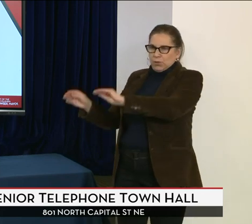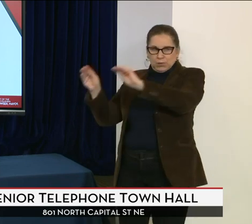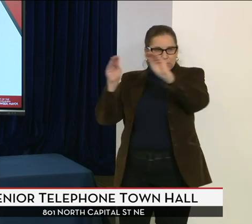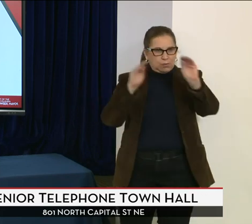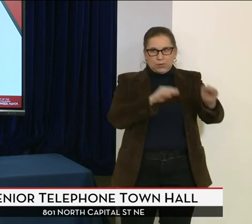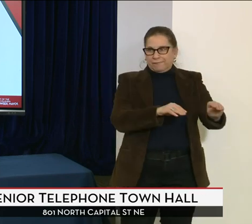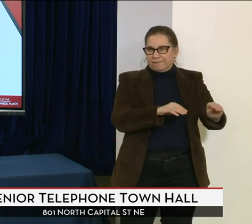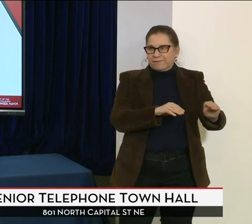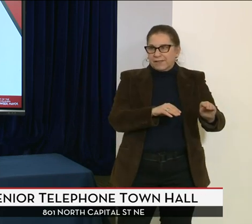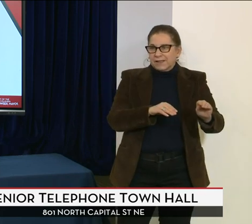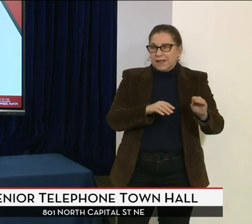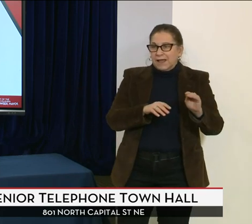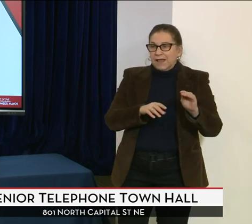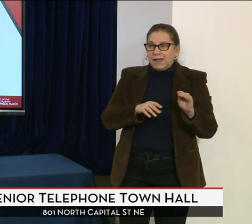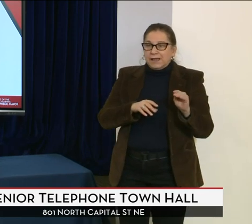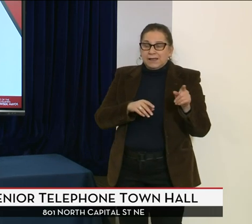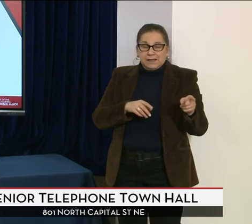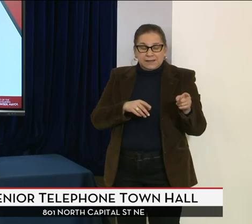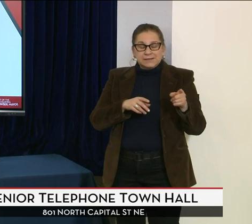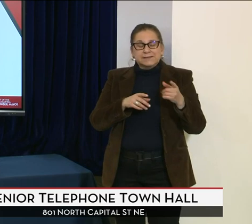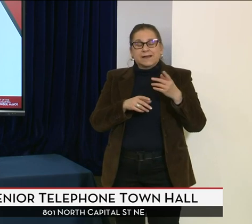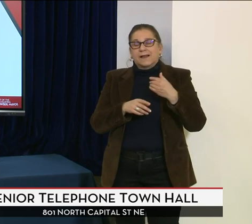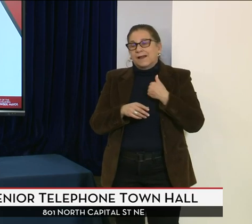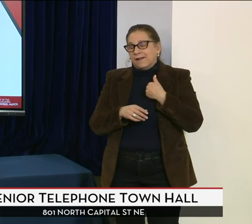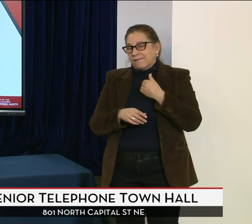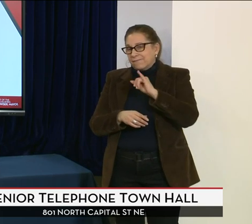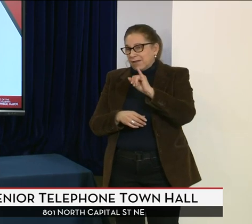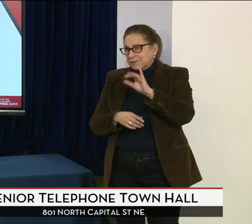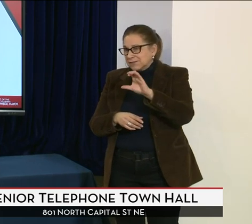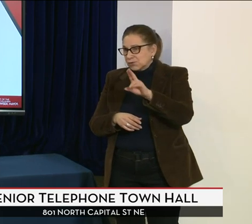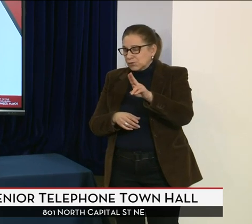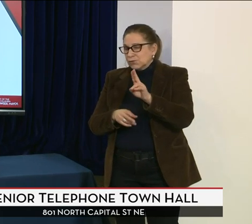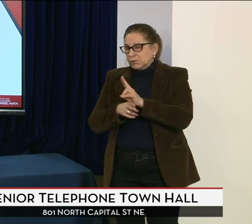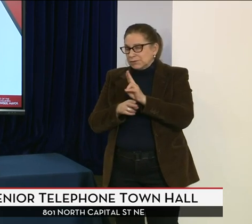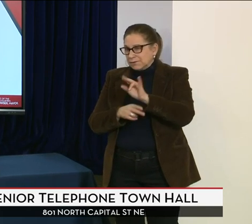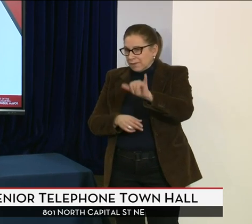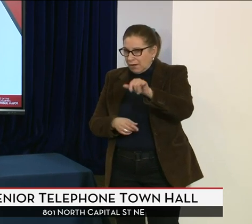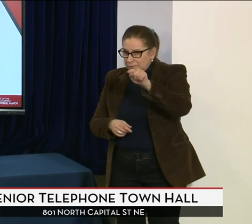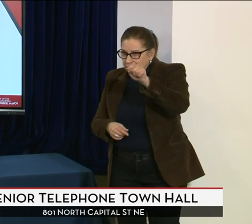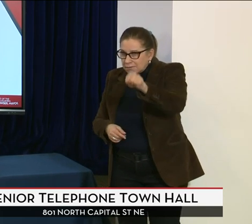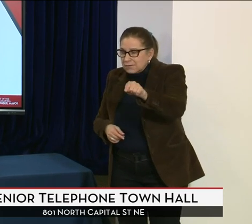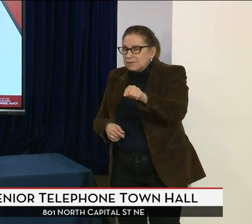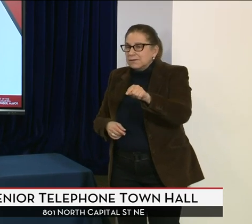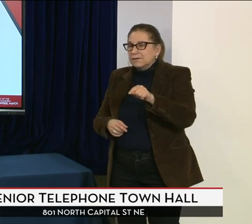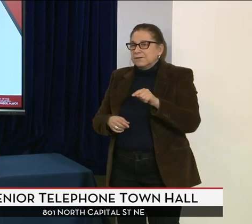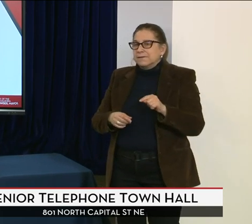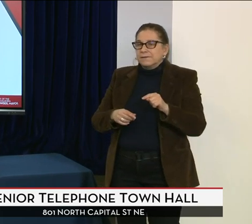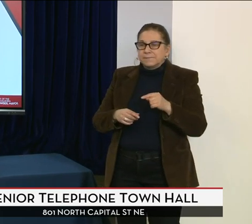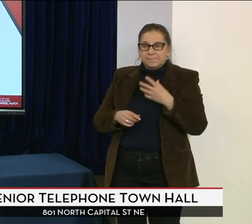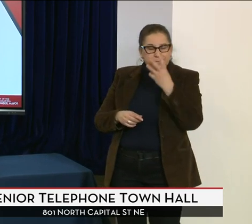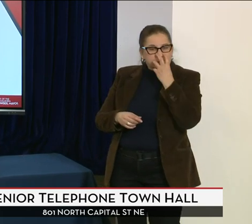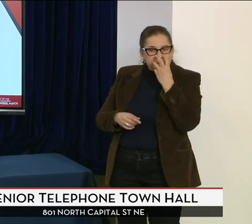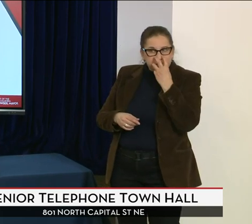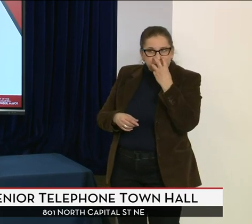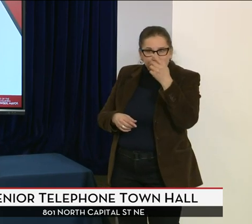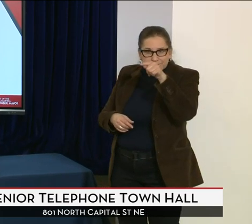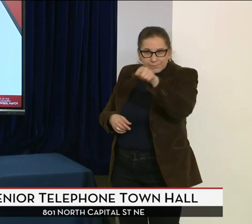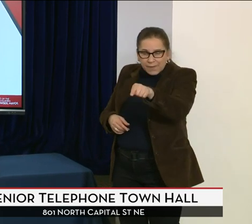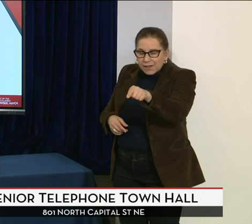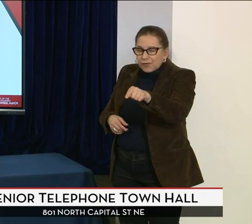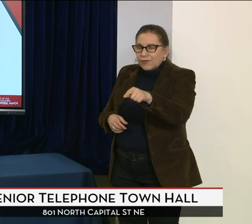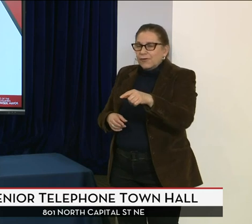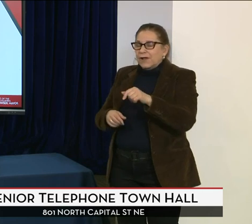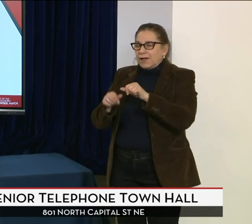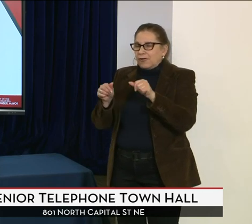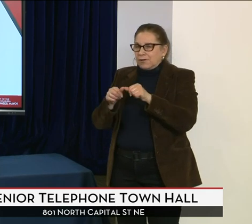care or ventilator services, and exploring other uses in the hospital. You may also notice that many